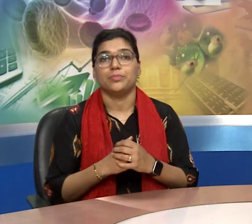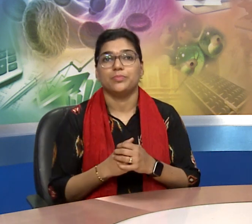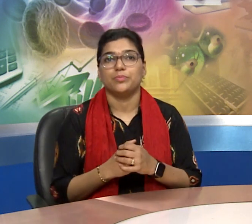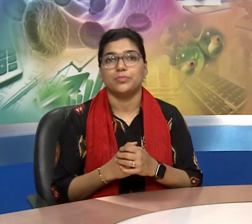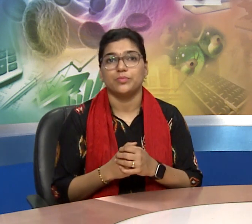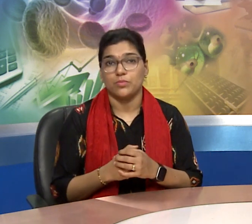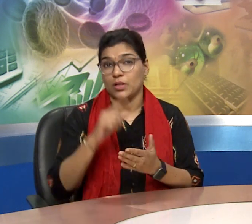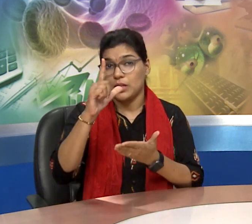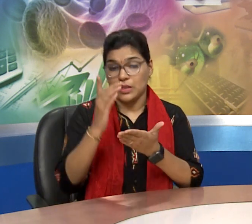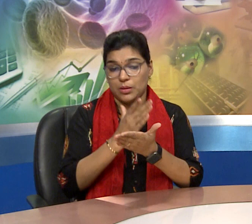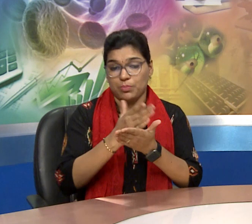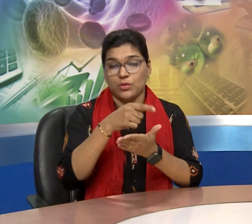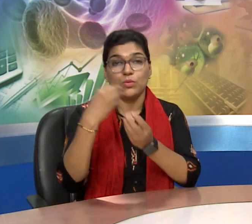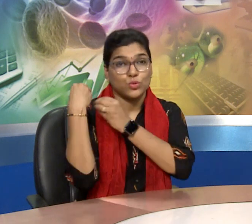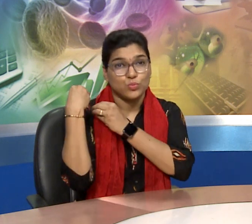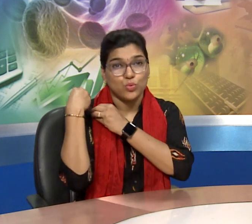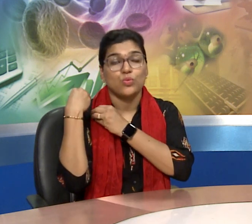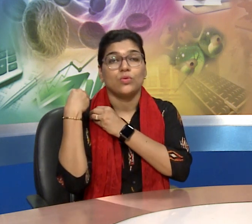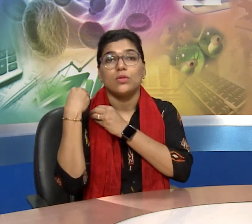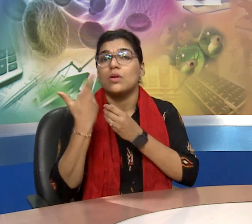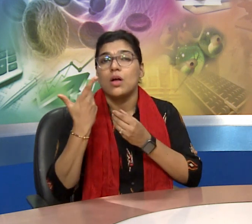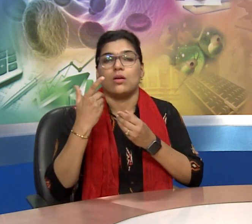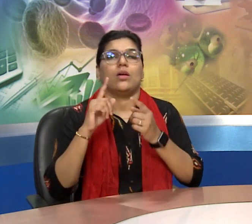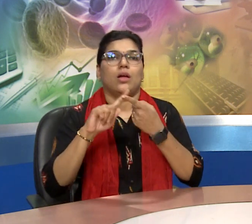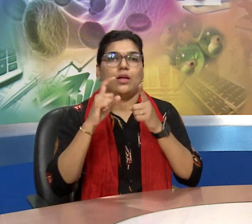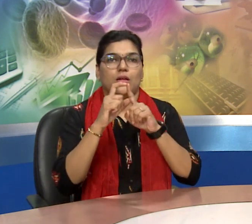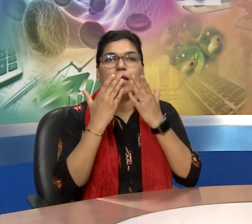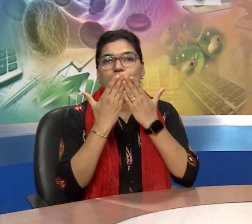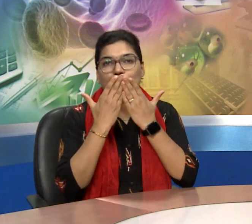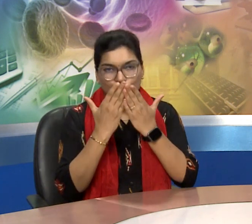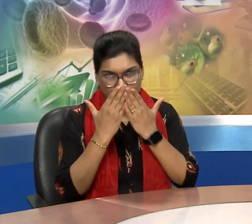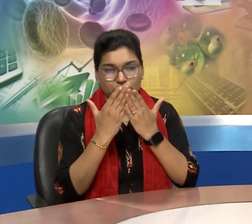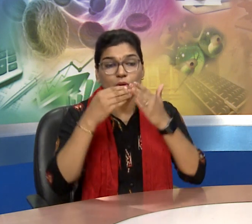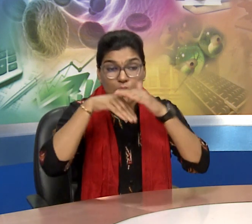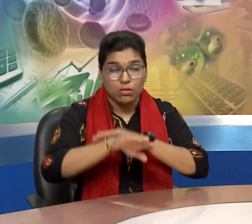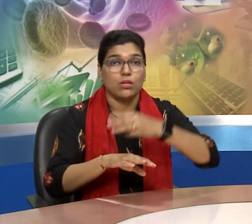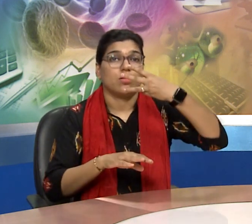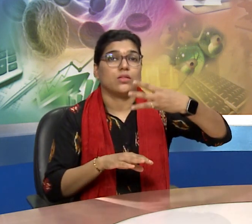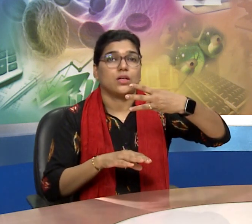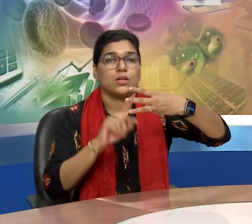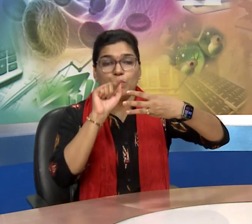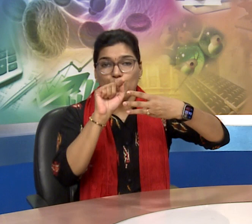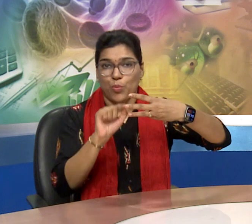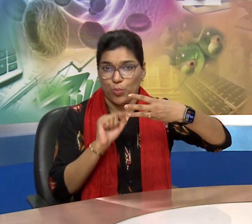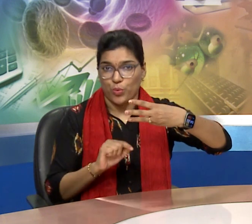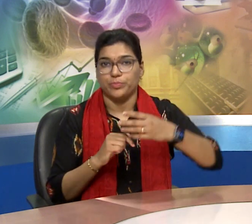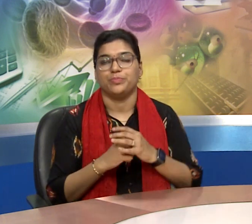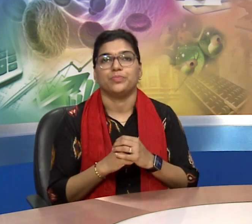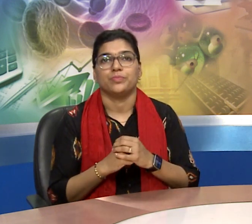Now this image, as you can see on the screen, this image is explaining the roles